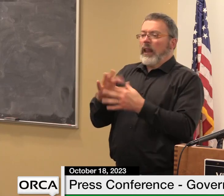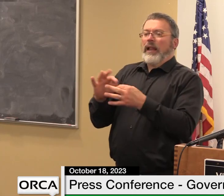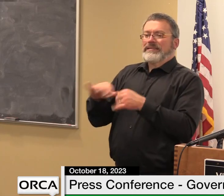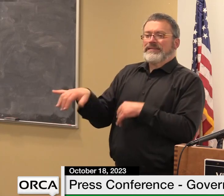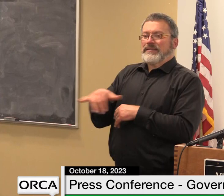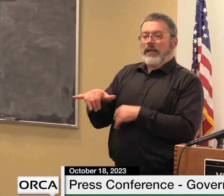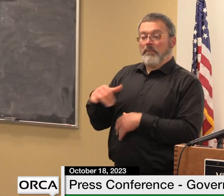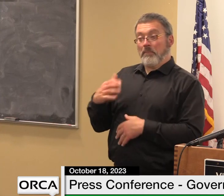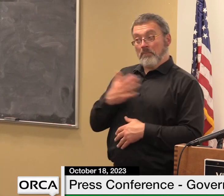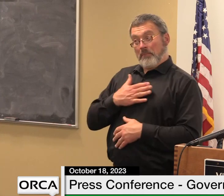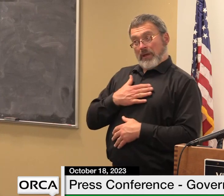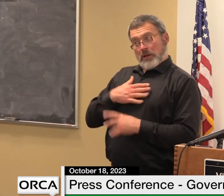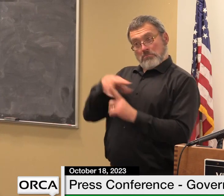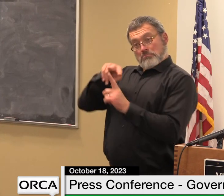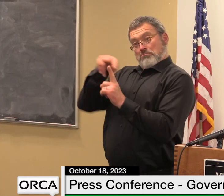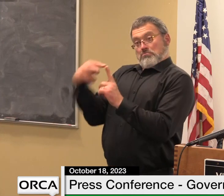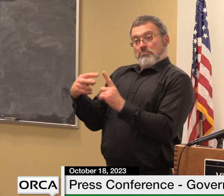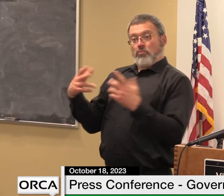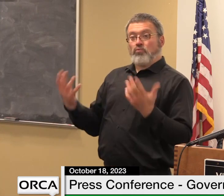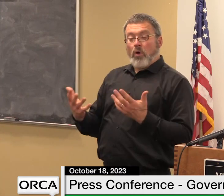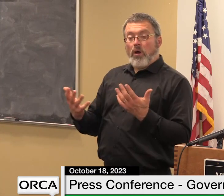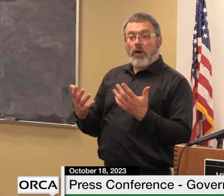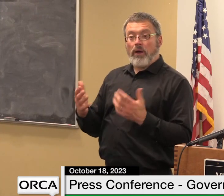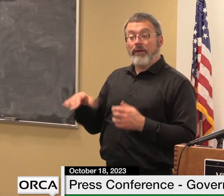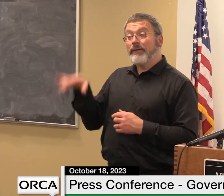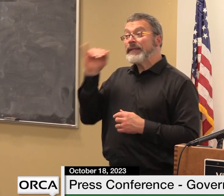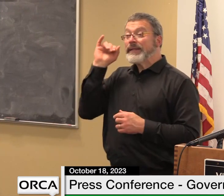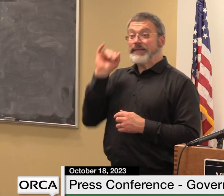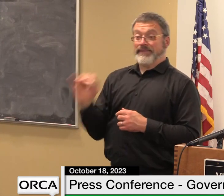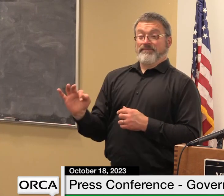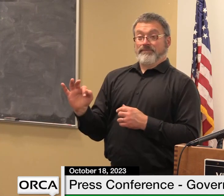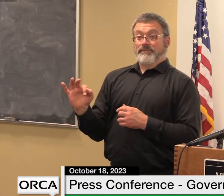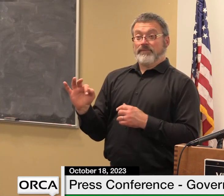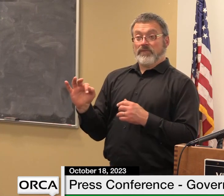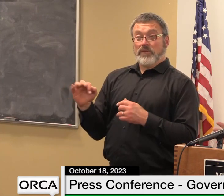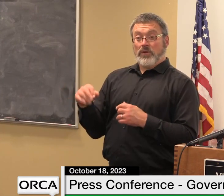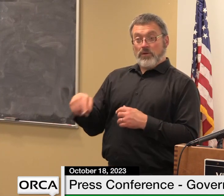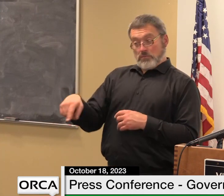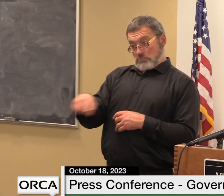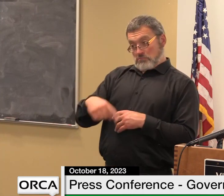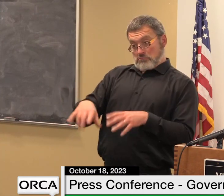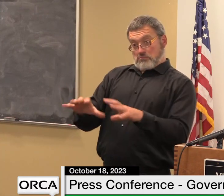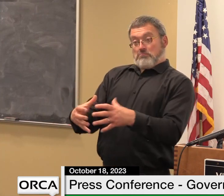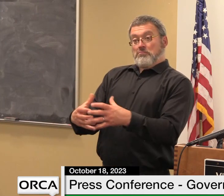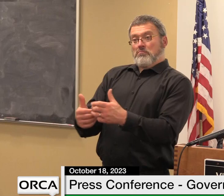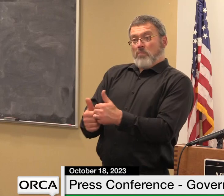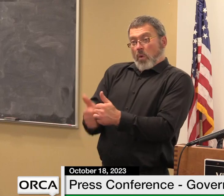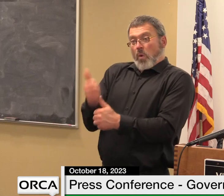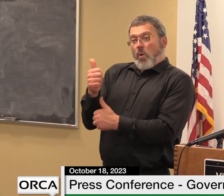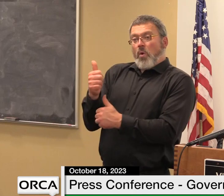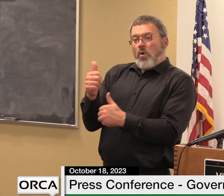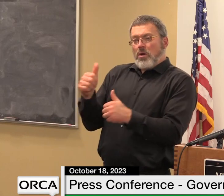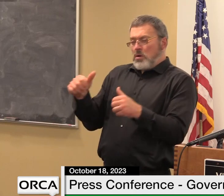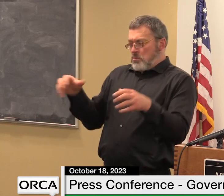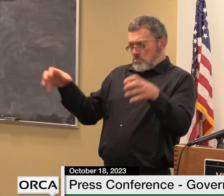able to, I think the bulk of Congress, in some respects, I mean,